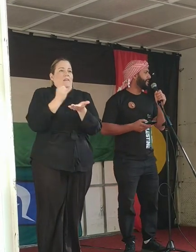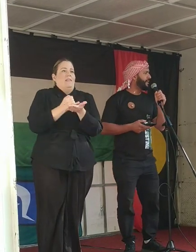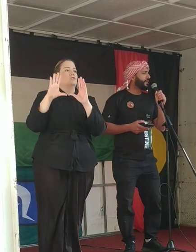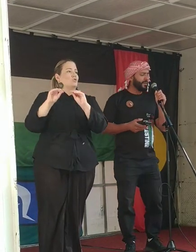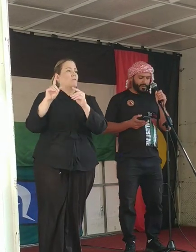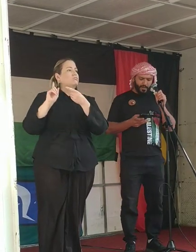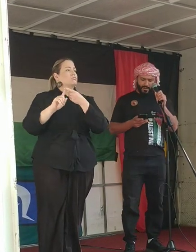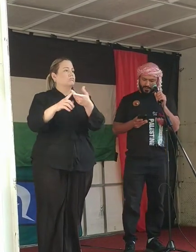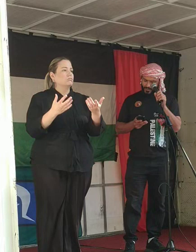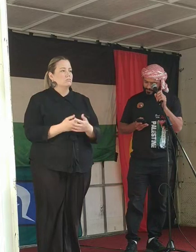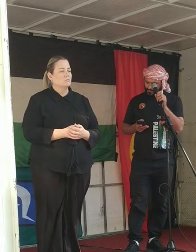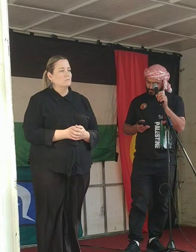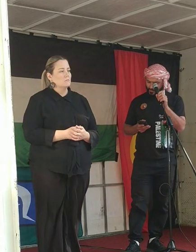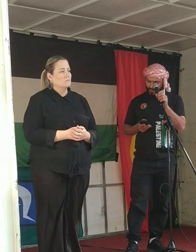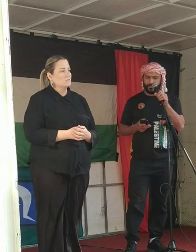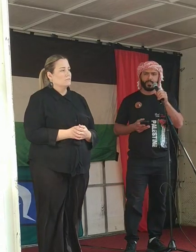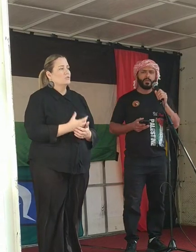it.